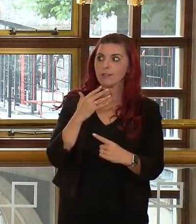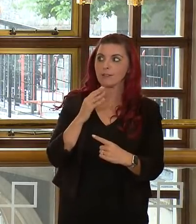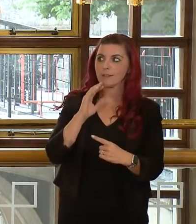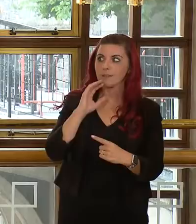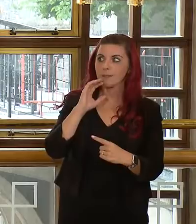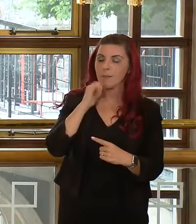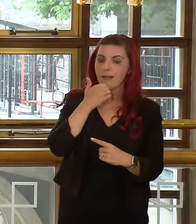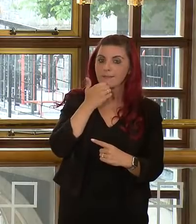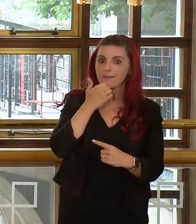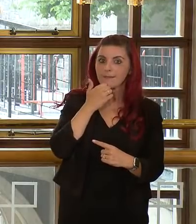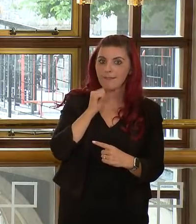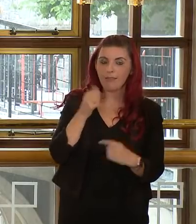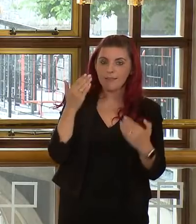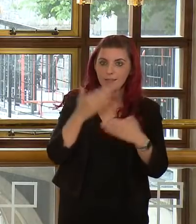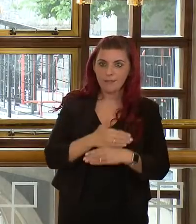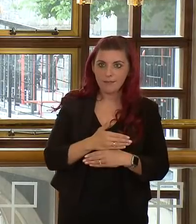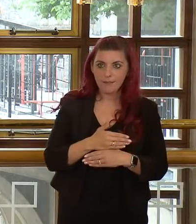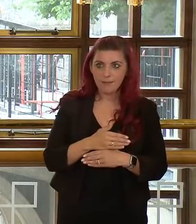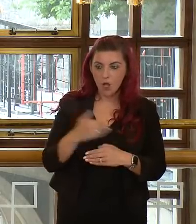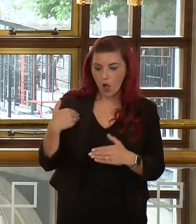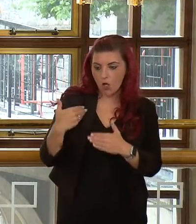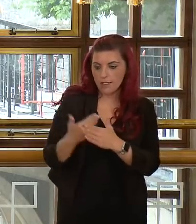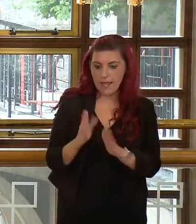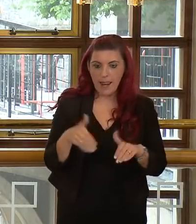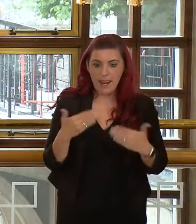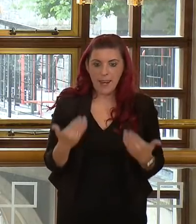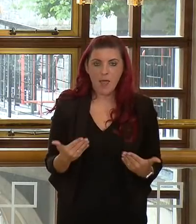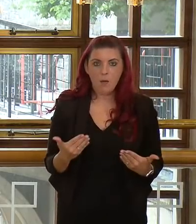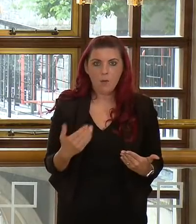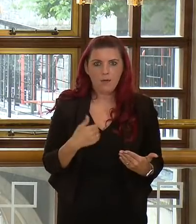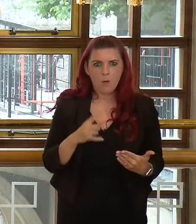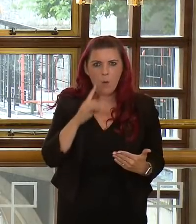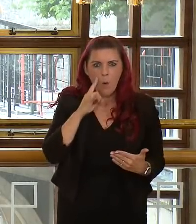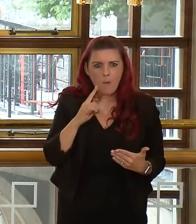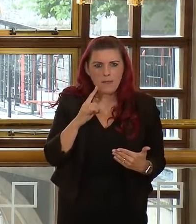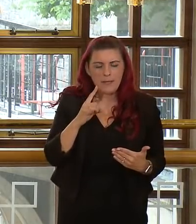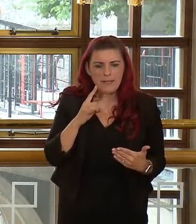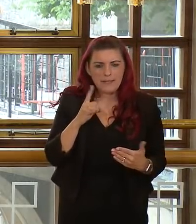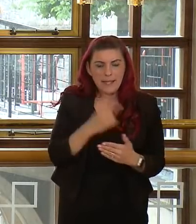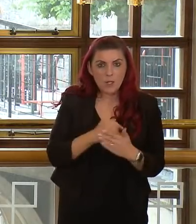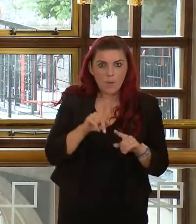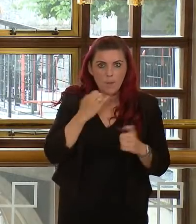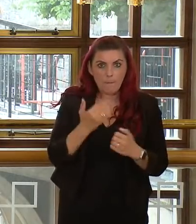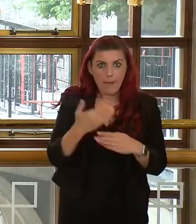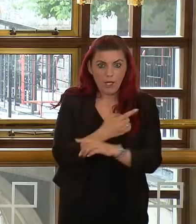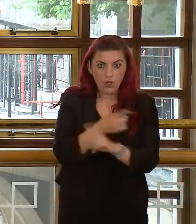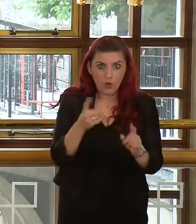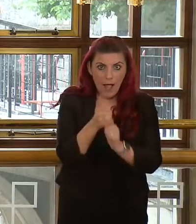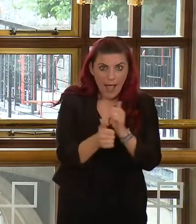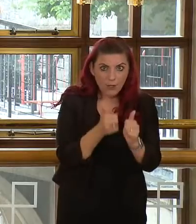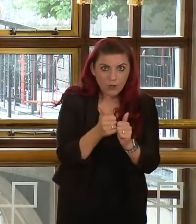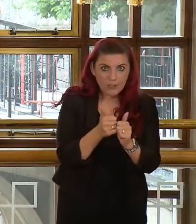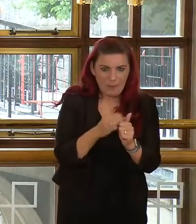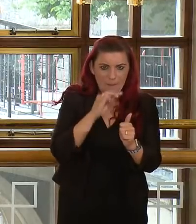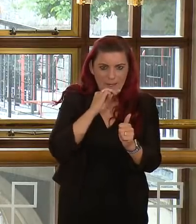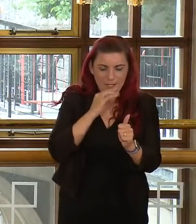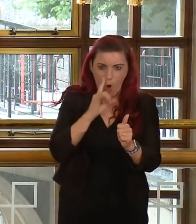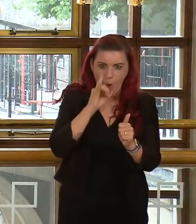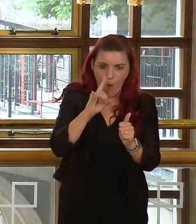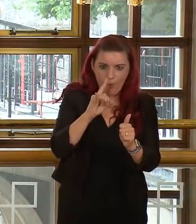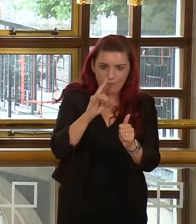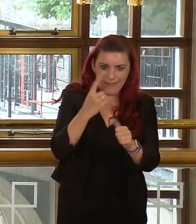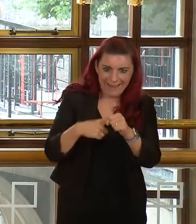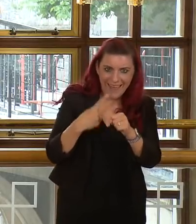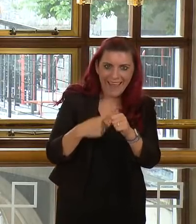needed. Until now, we needed some hope to cling to, but your actions have kindled that hope and turned it